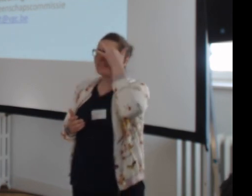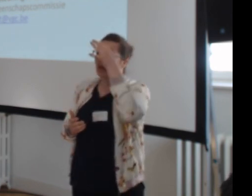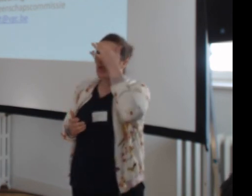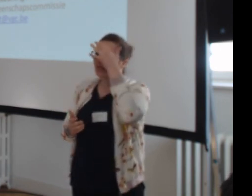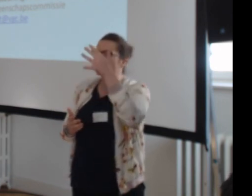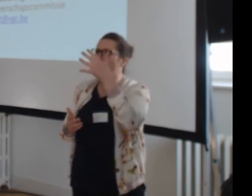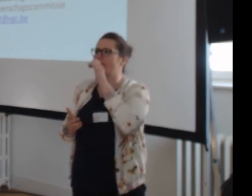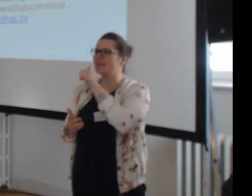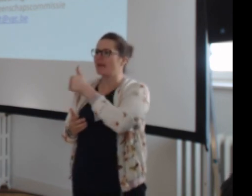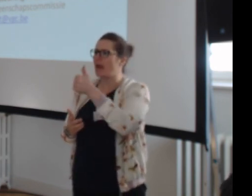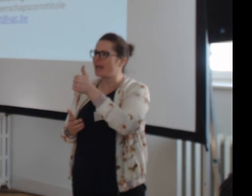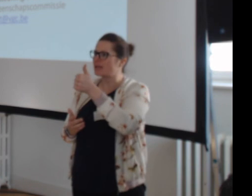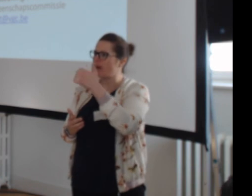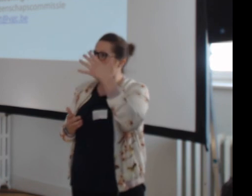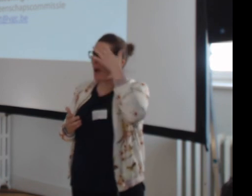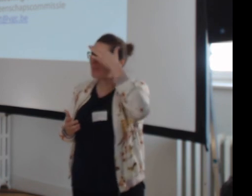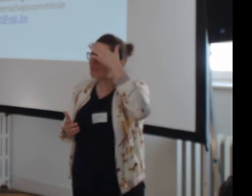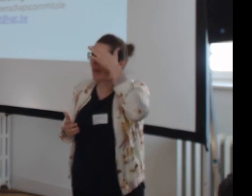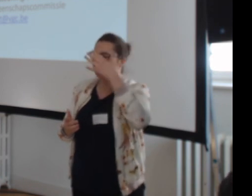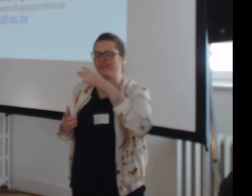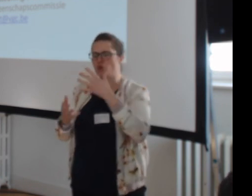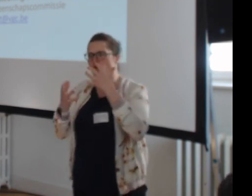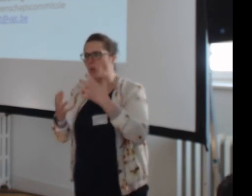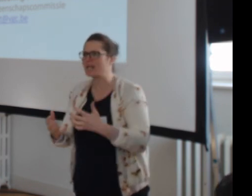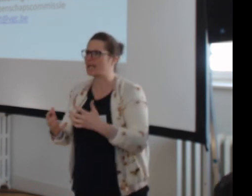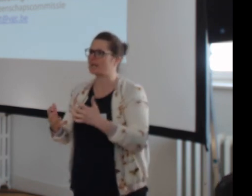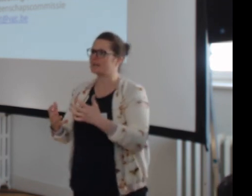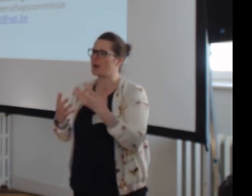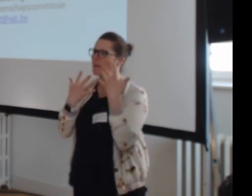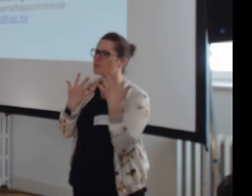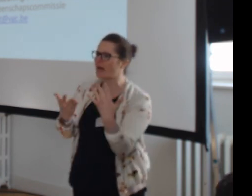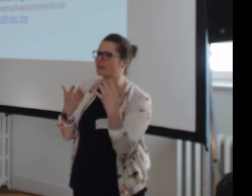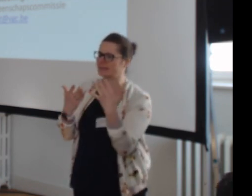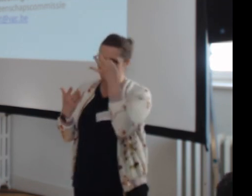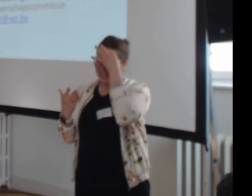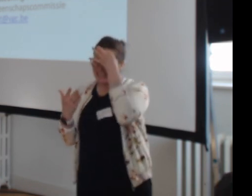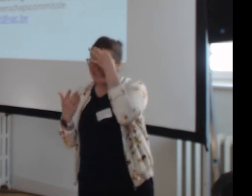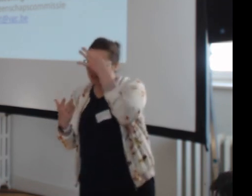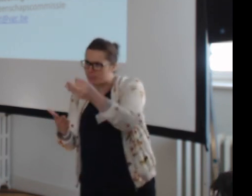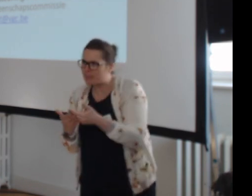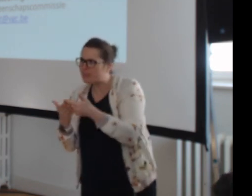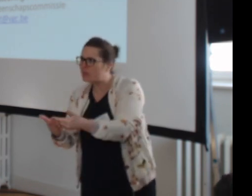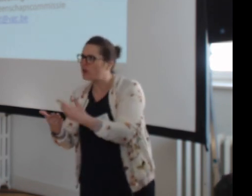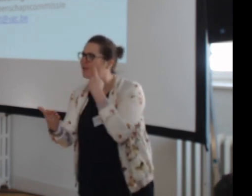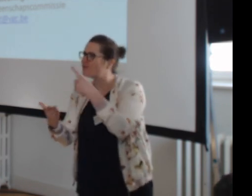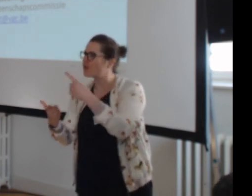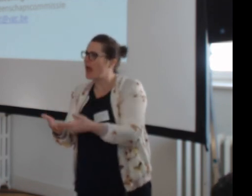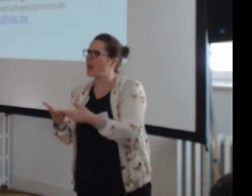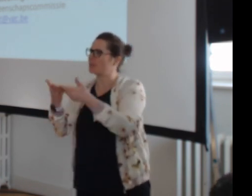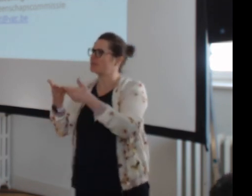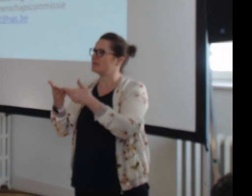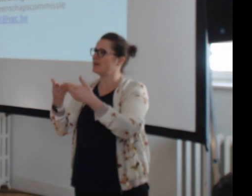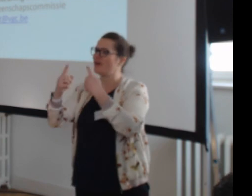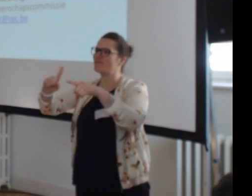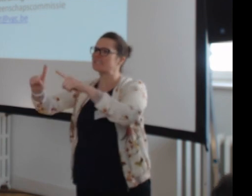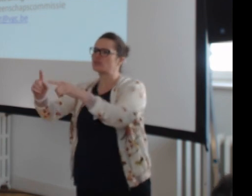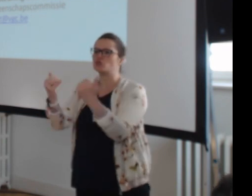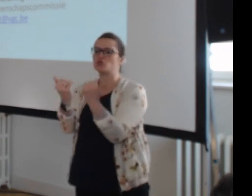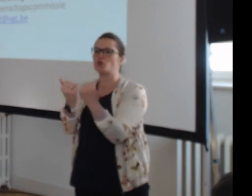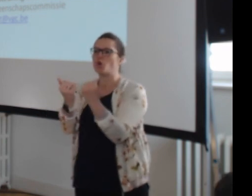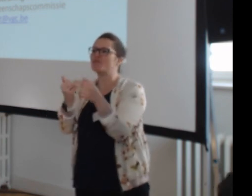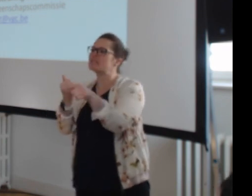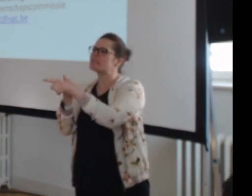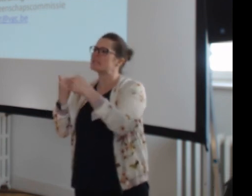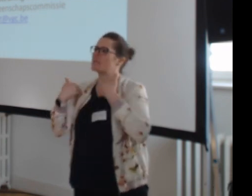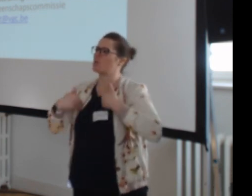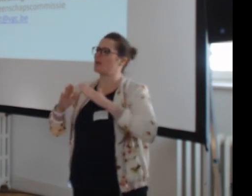theoretical or abstract, but concrete practices, tips and tricks to help to start services in